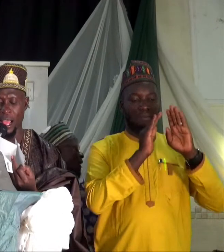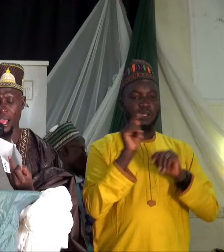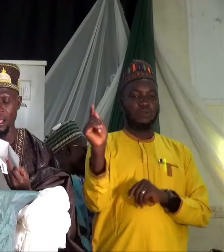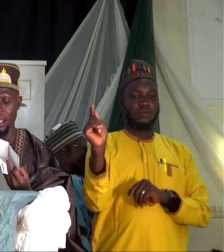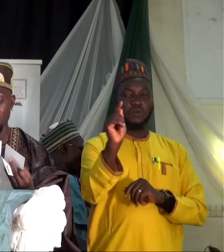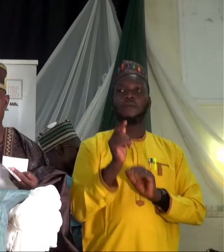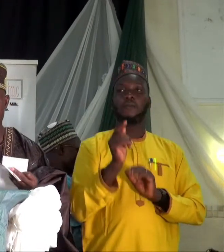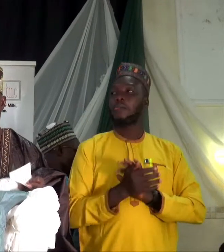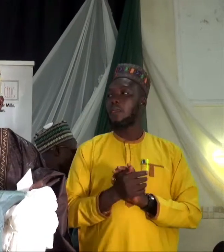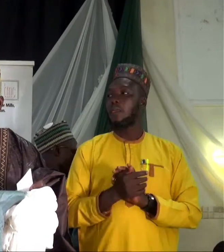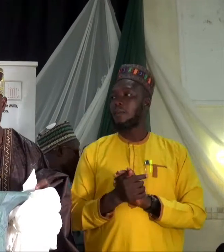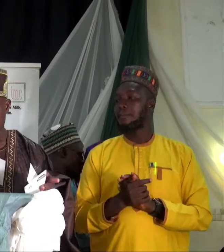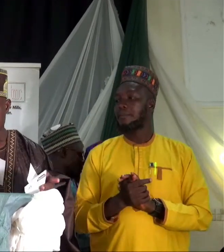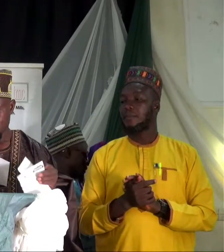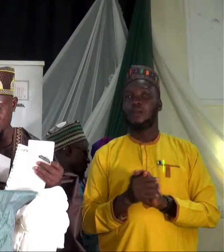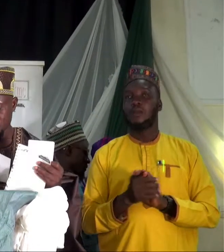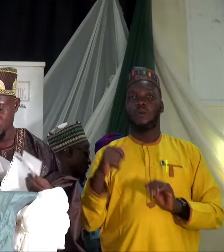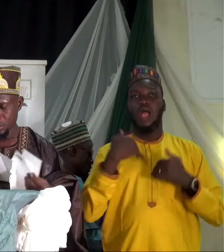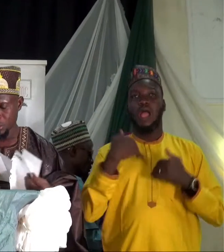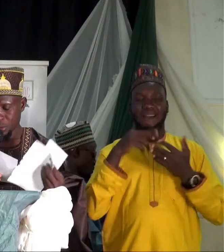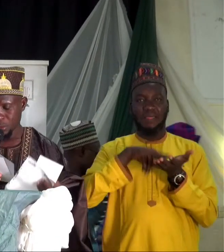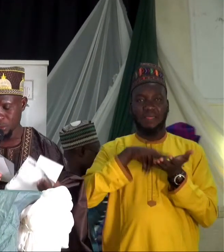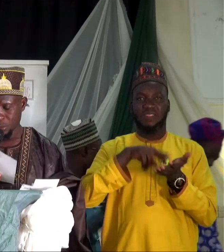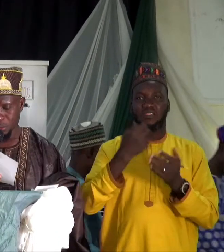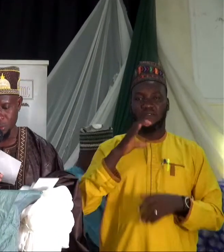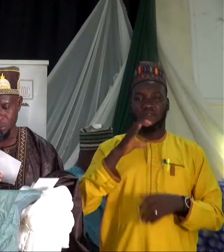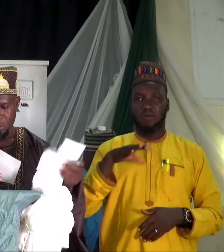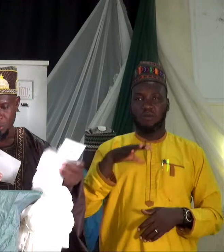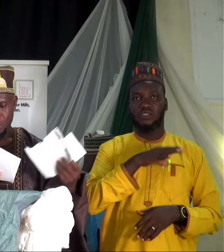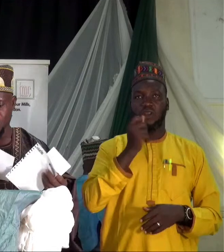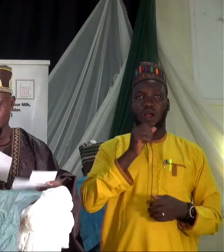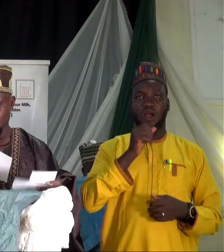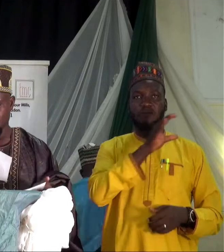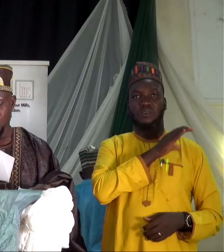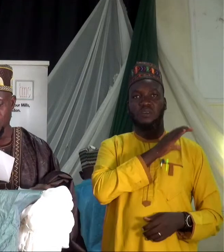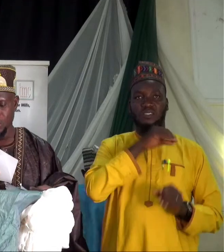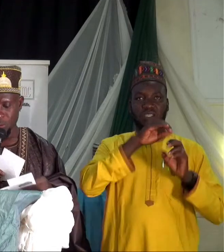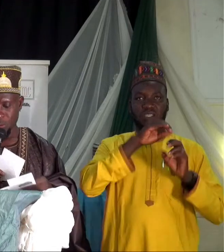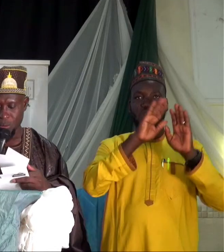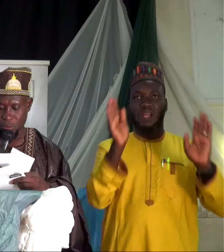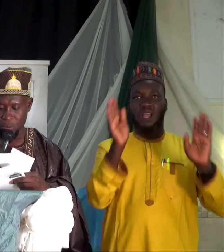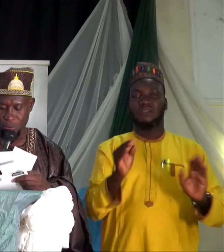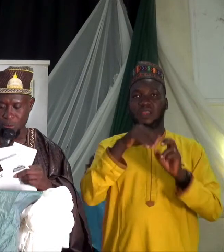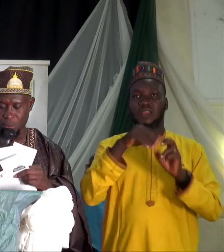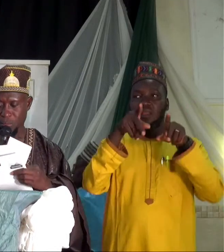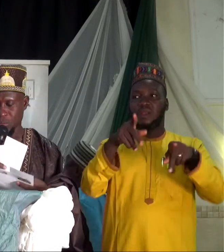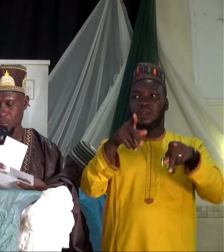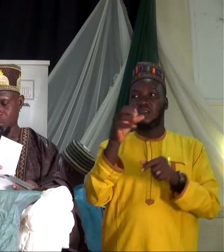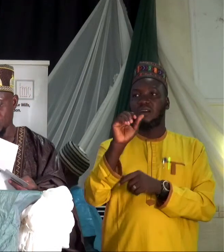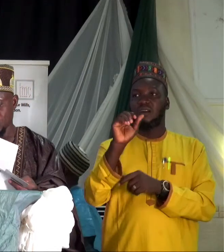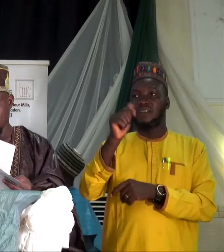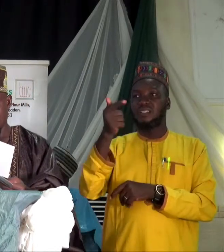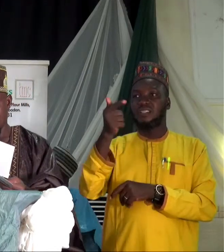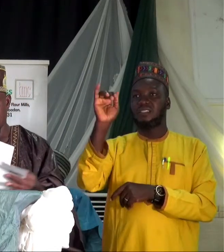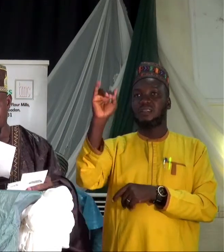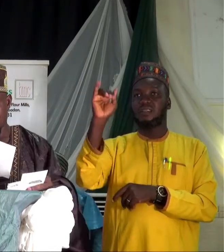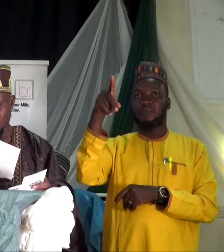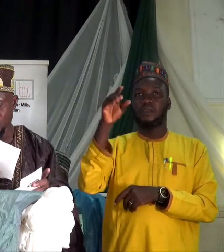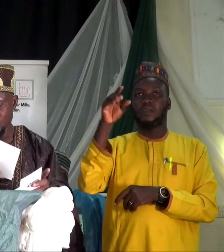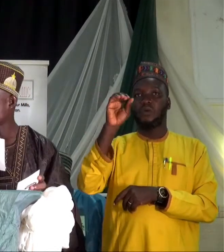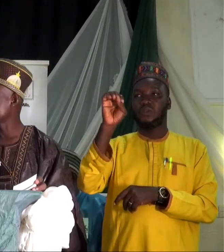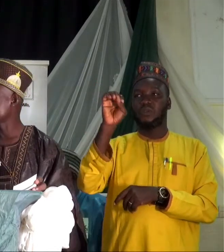we have the representative of the commissioner of police Oyo state in the house the president of AGP Osemi